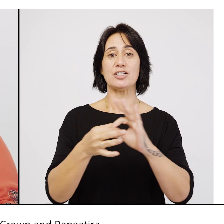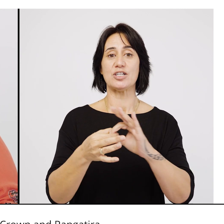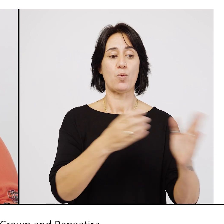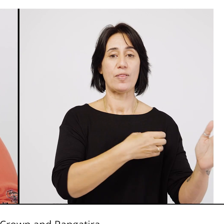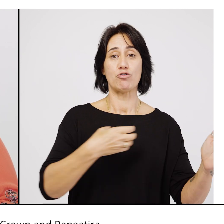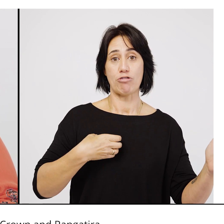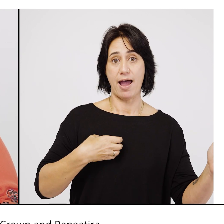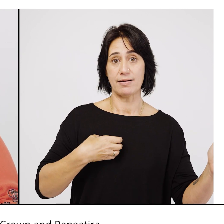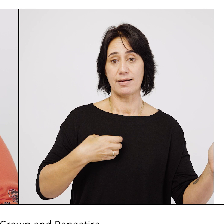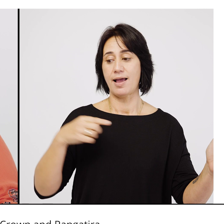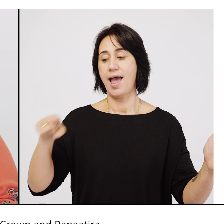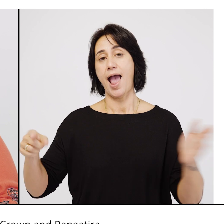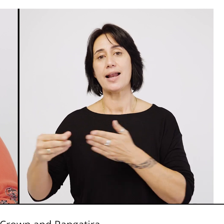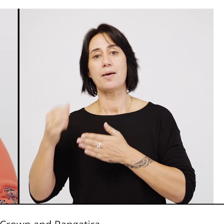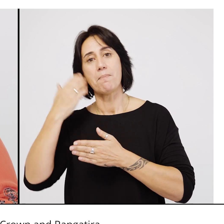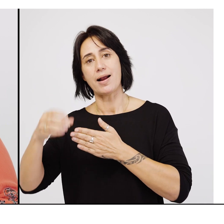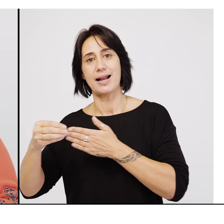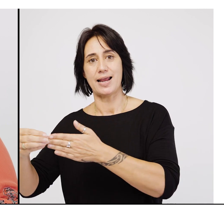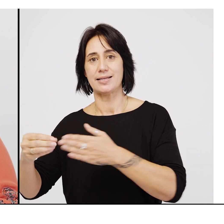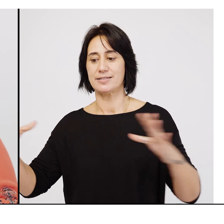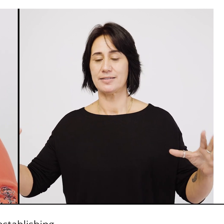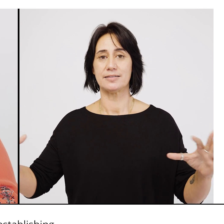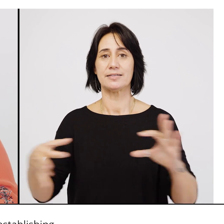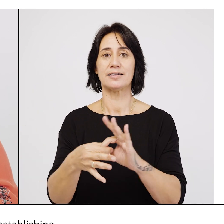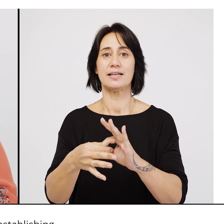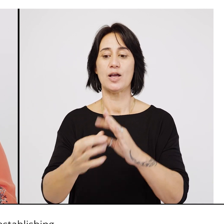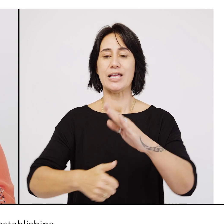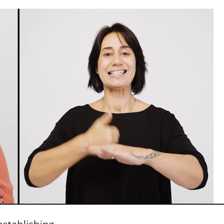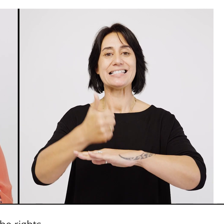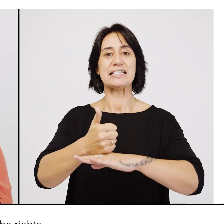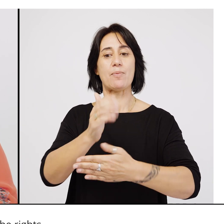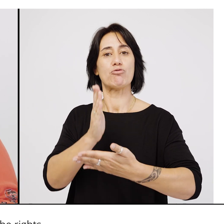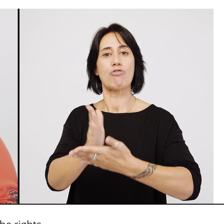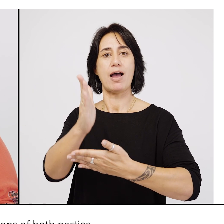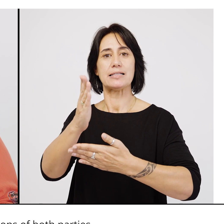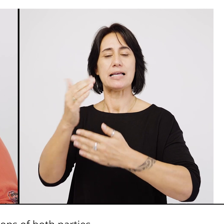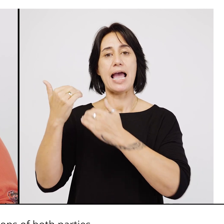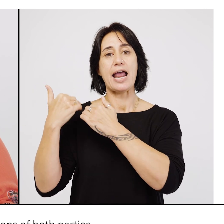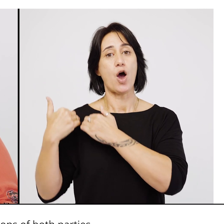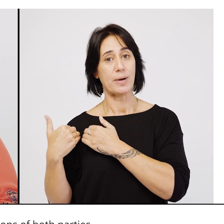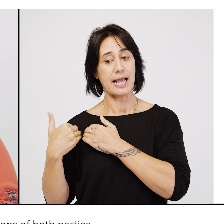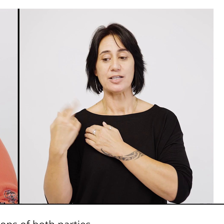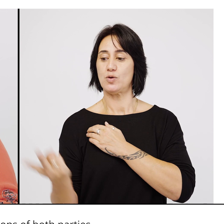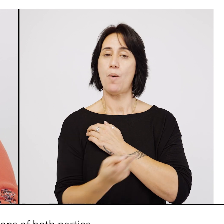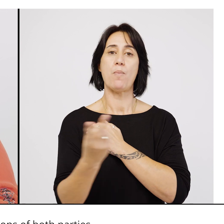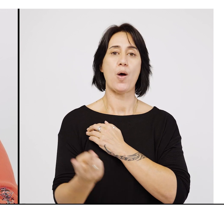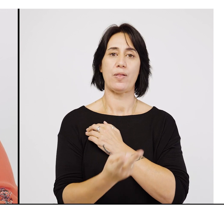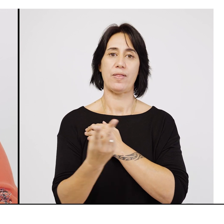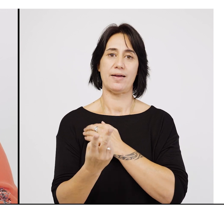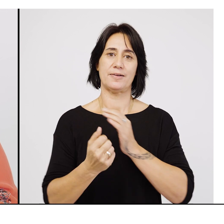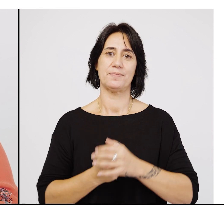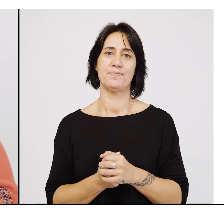between the Crown and rangatira by establishing the rights and obligations of both